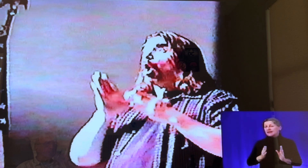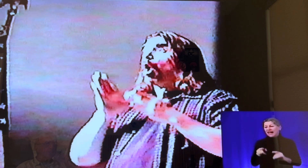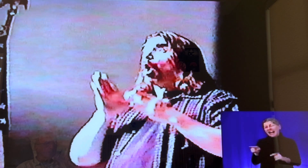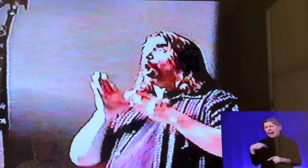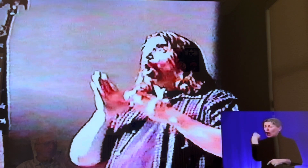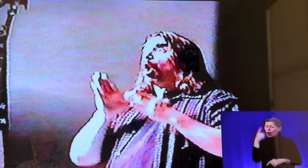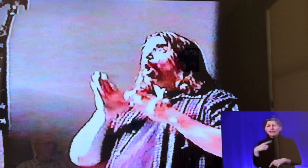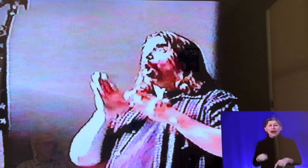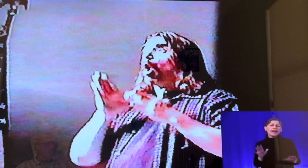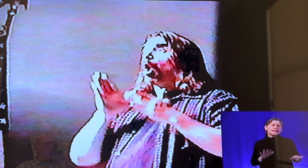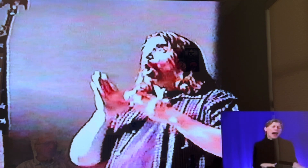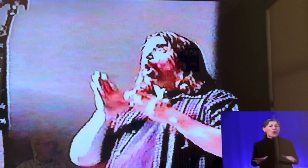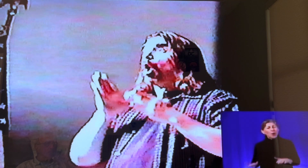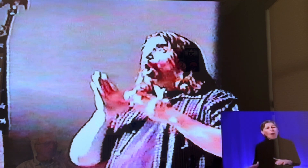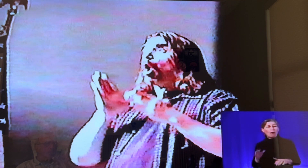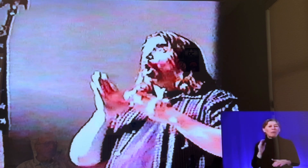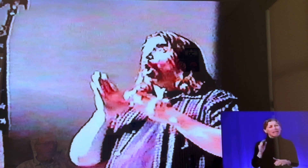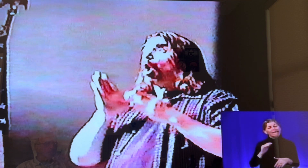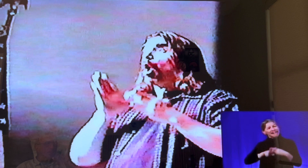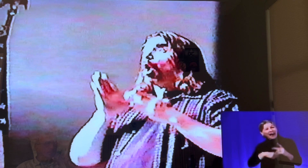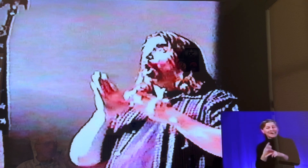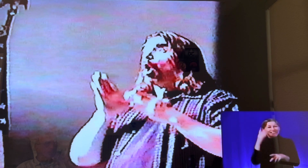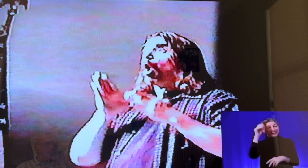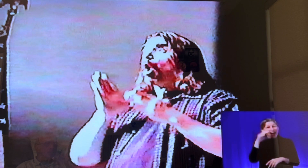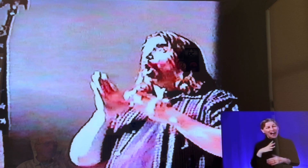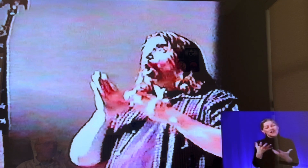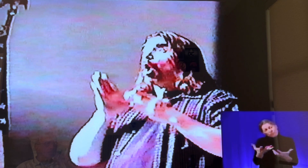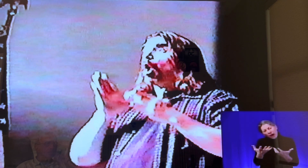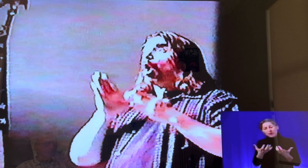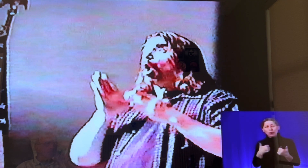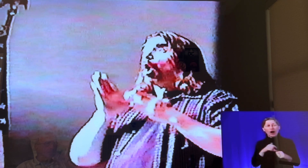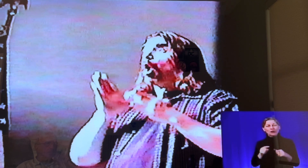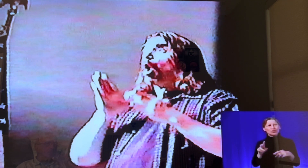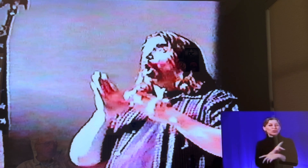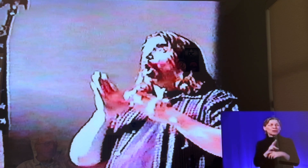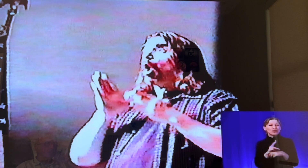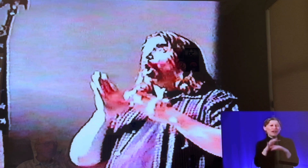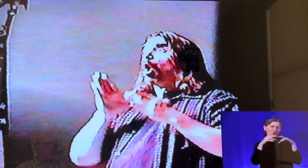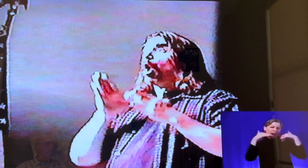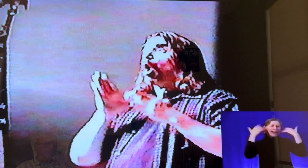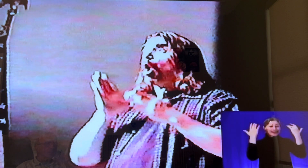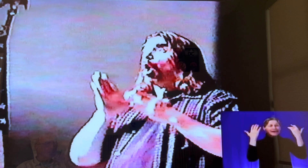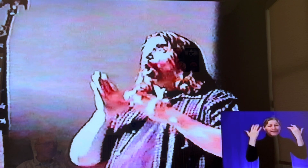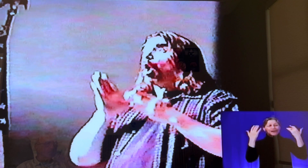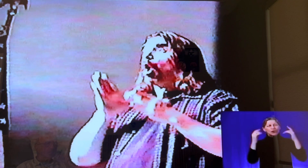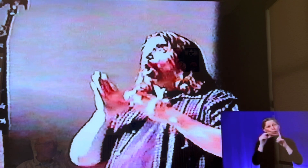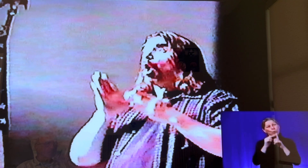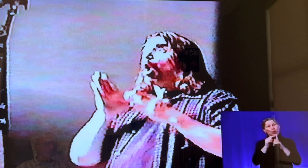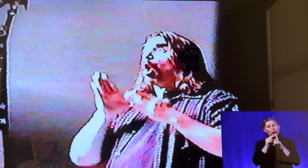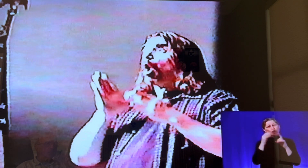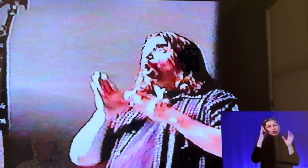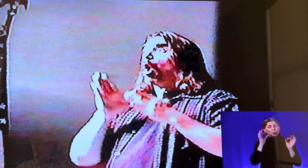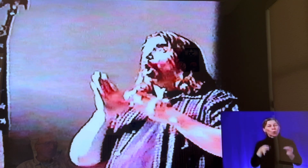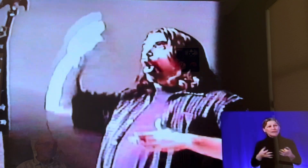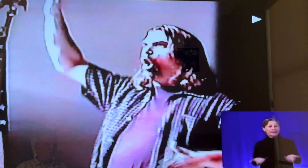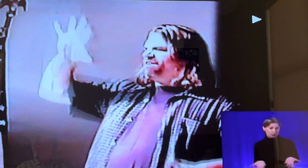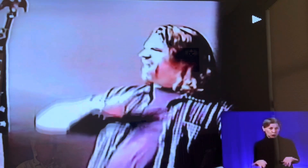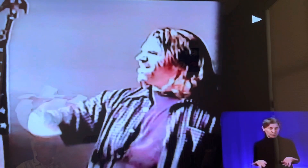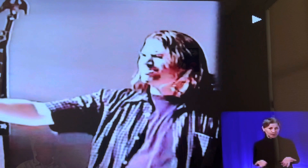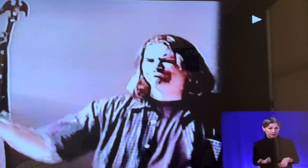down-home guy, so you're probably going to want to go for a more friendly word choice here.